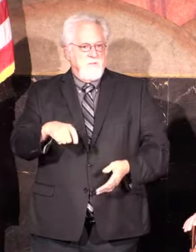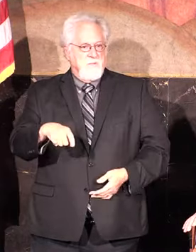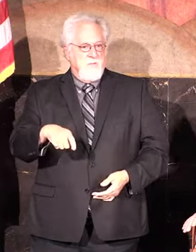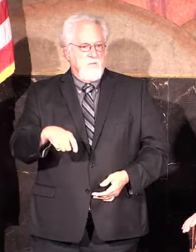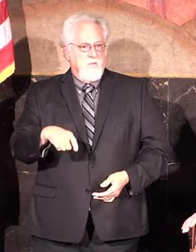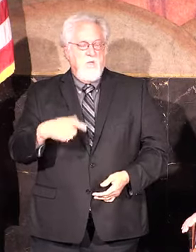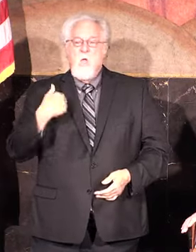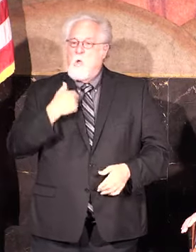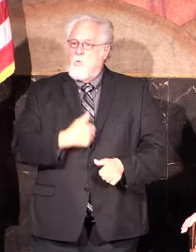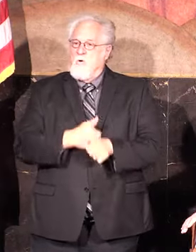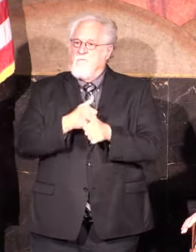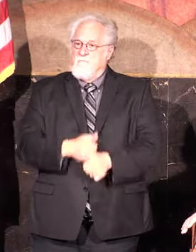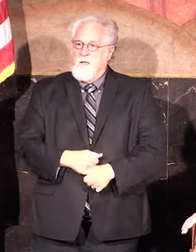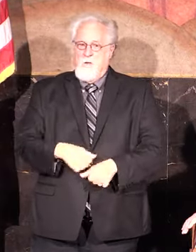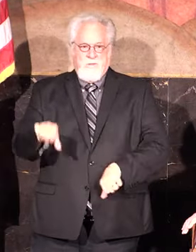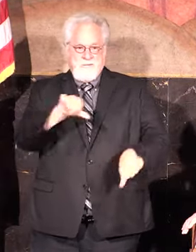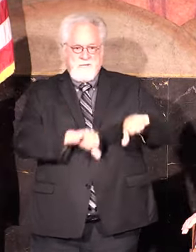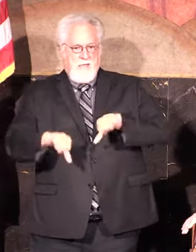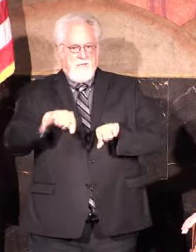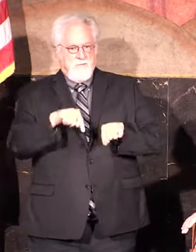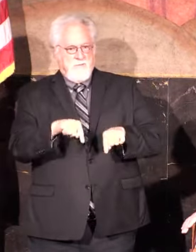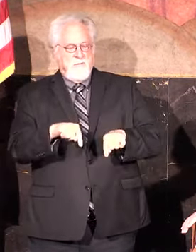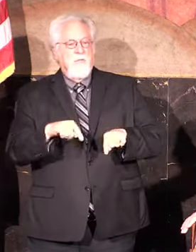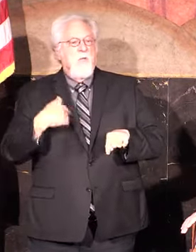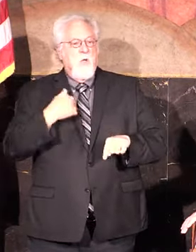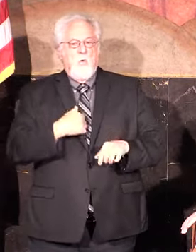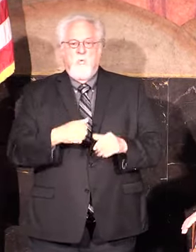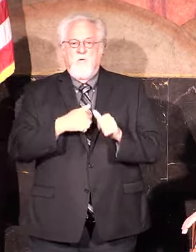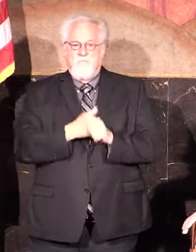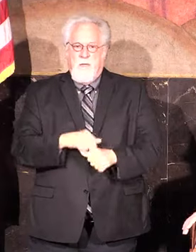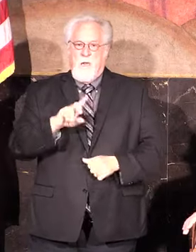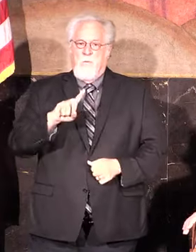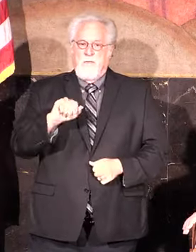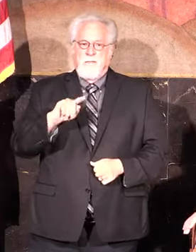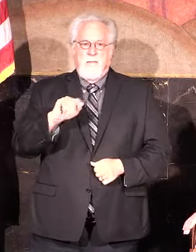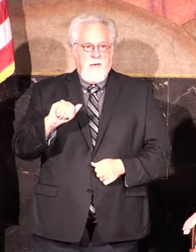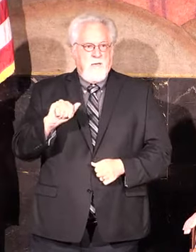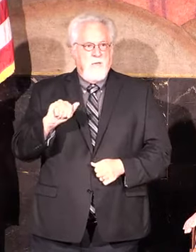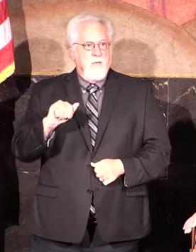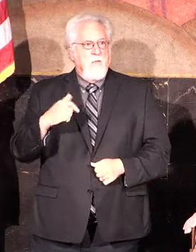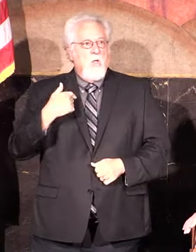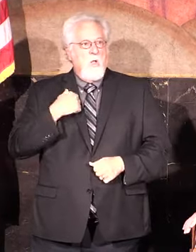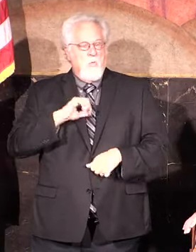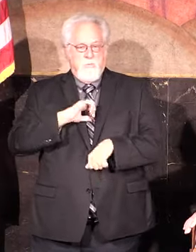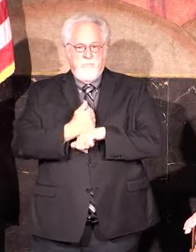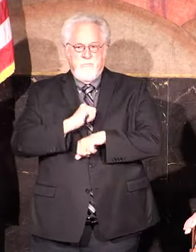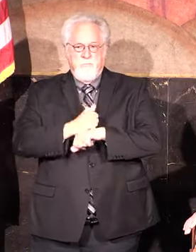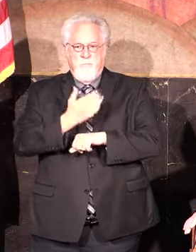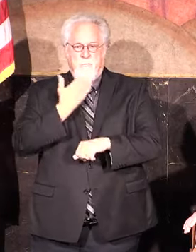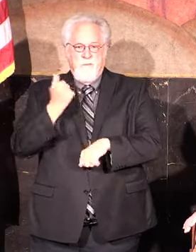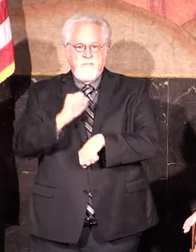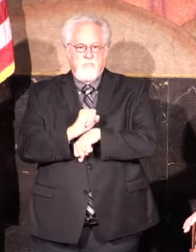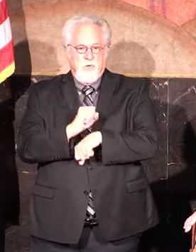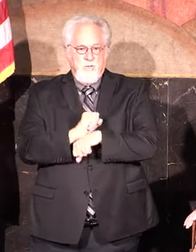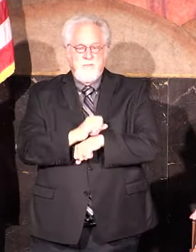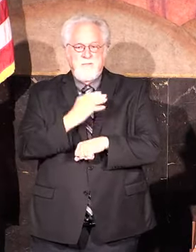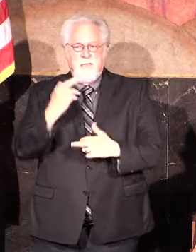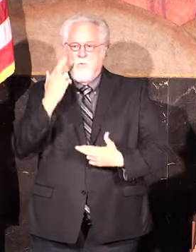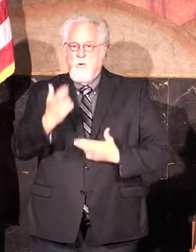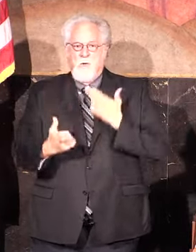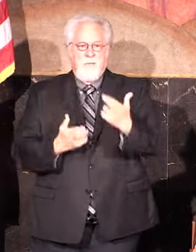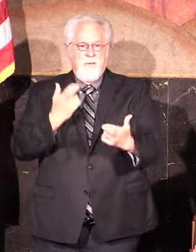that we are following the science, that we are following the data, that we are implementing best practices and recommendations that